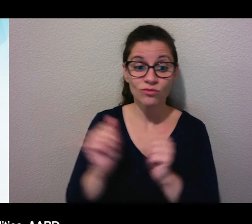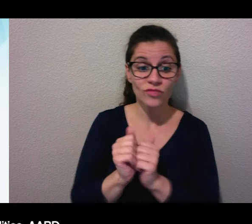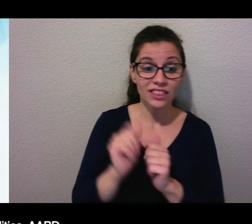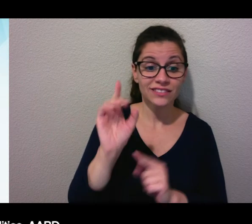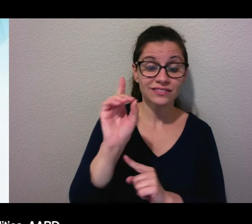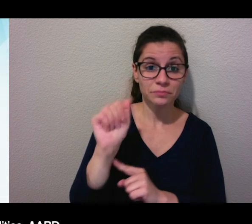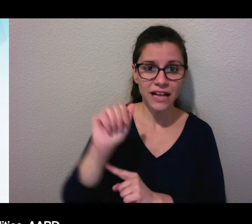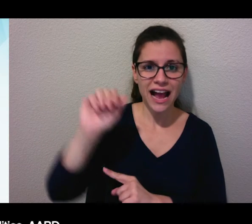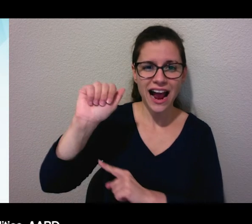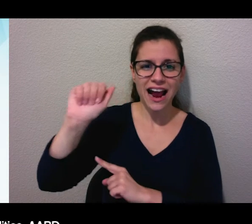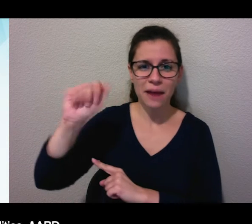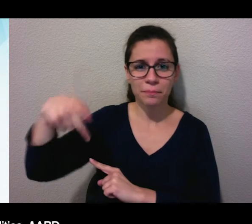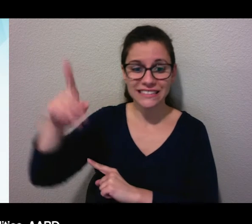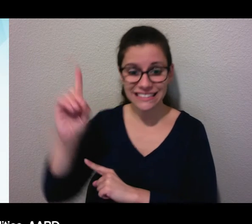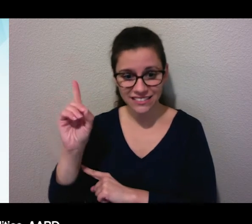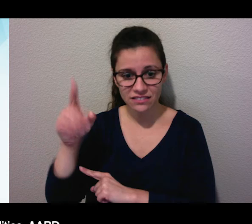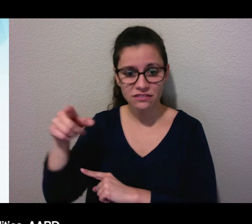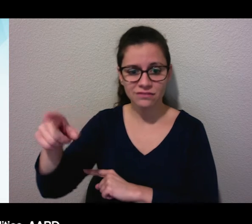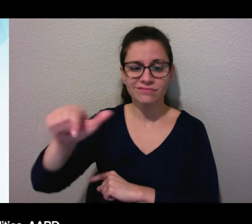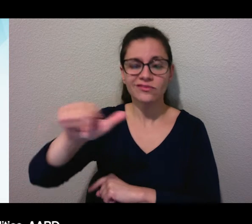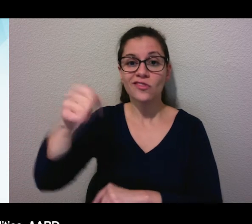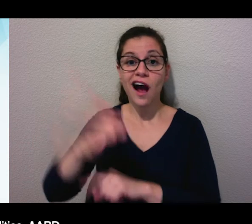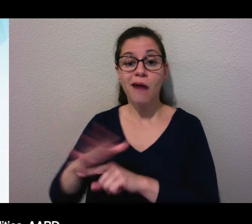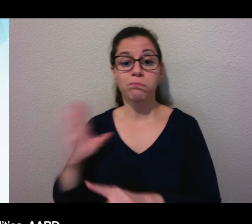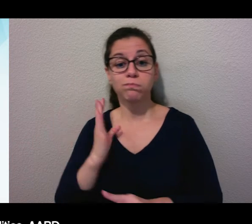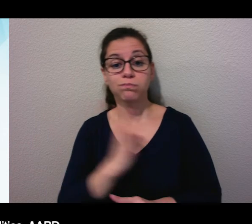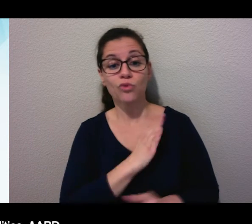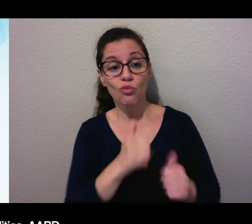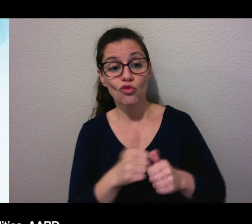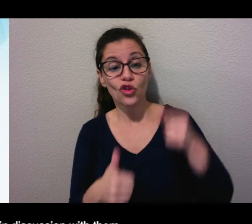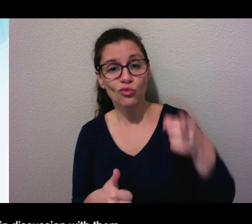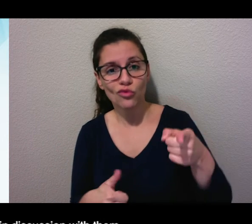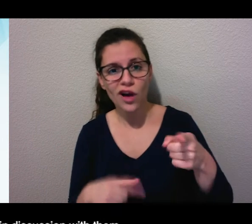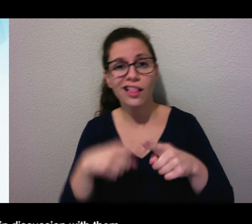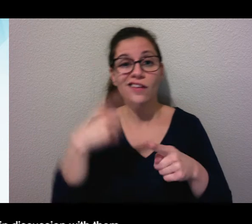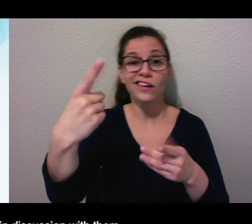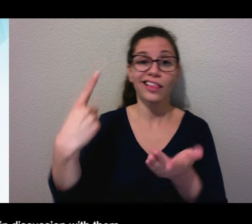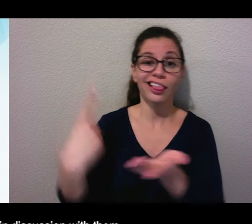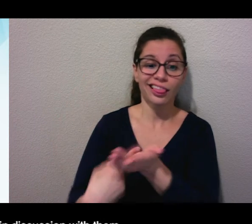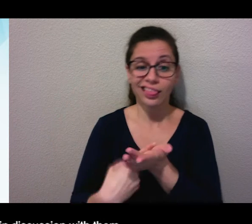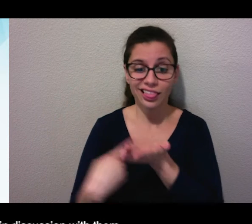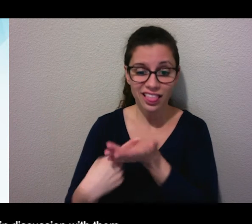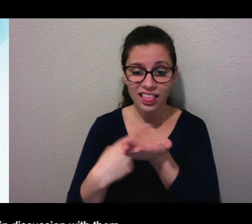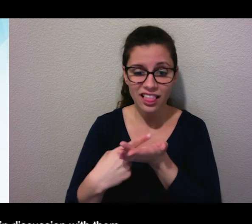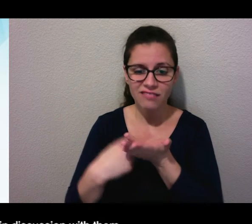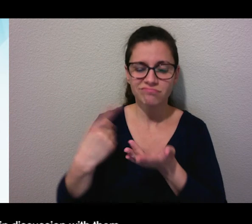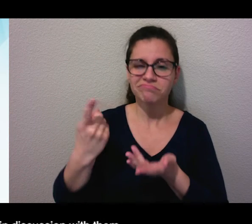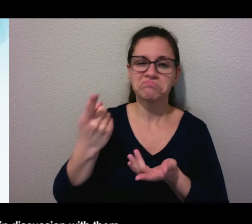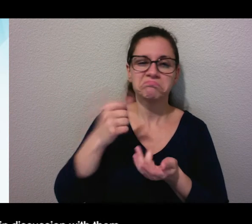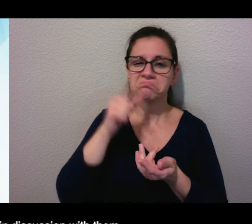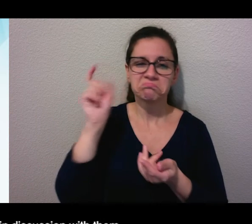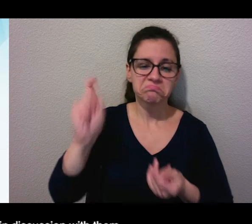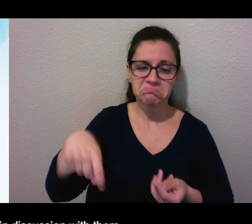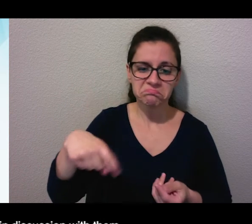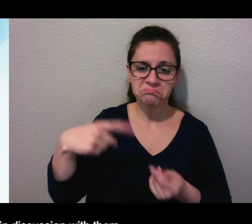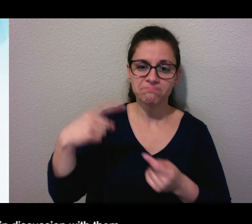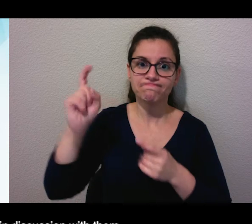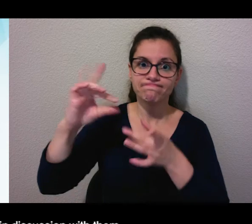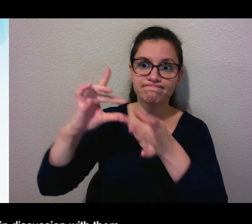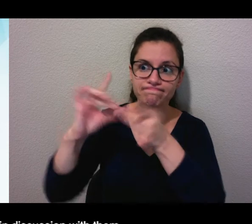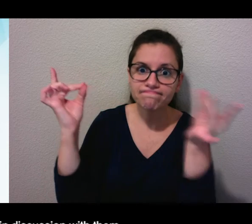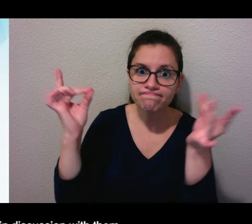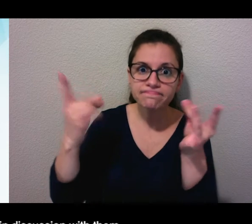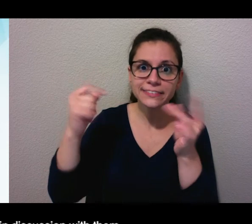People with Disabilities, AAPD, and others are on the board with you, then when you're in discussion with